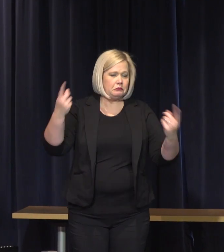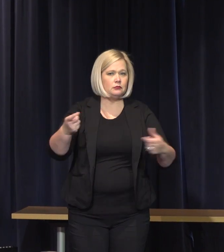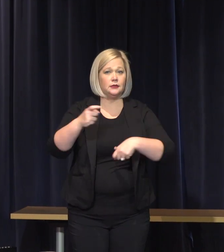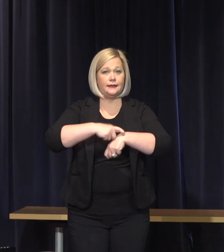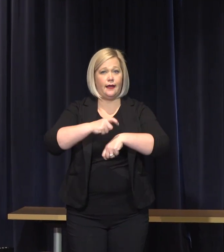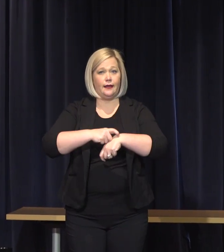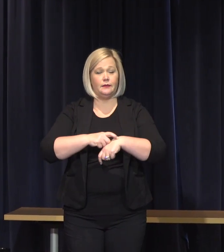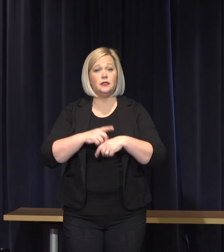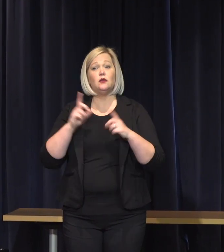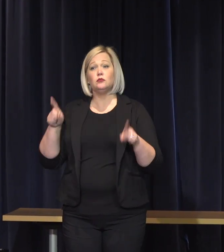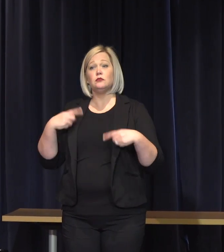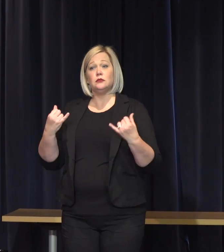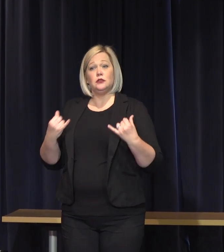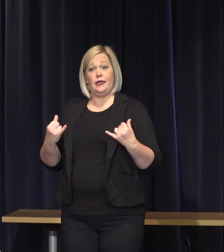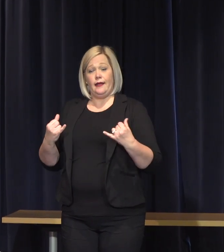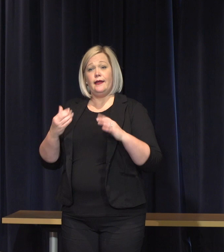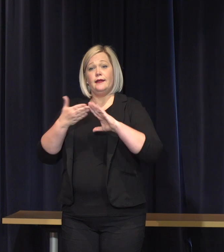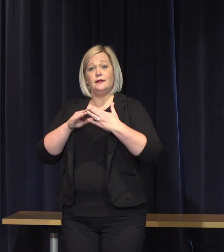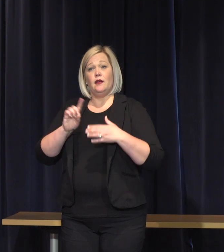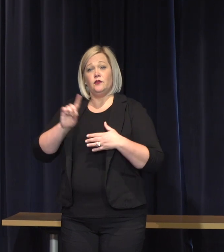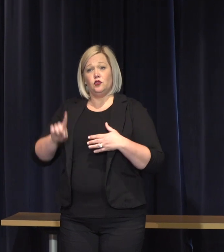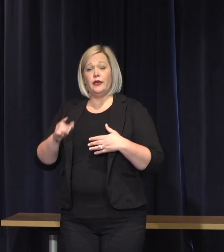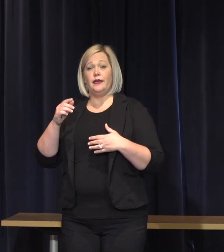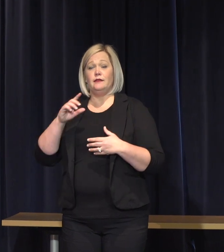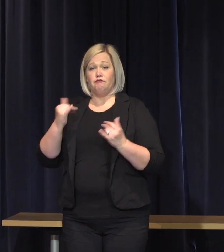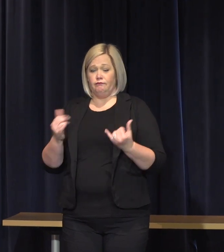as of today, the City of Detroit now has